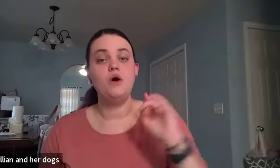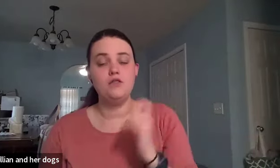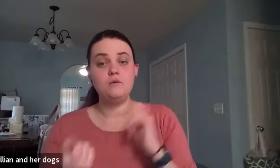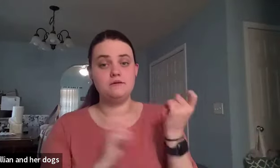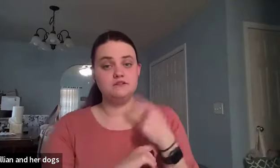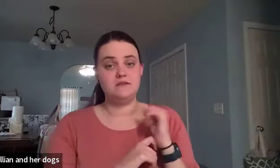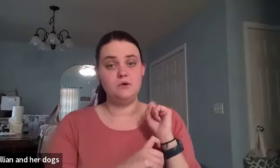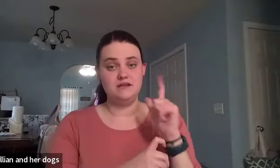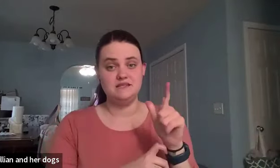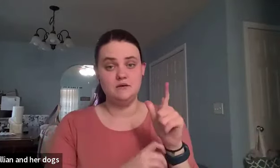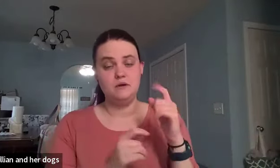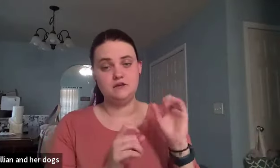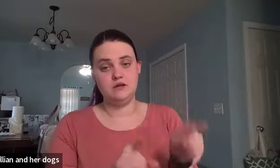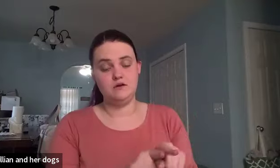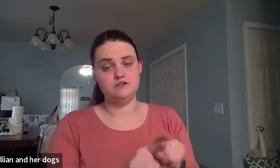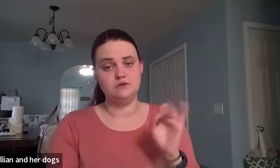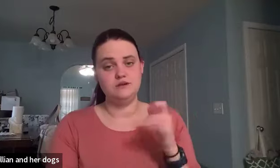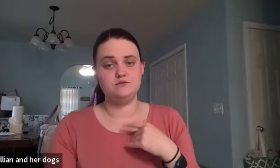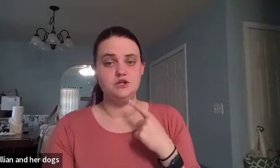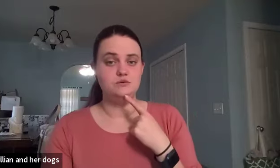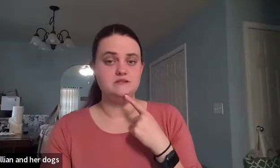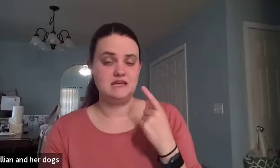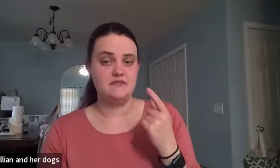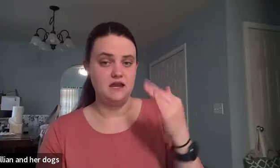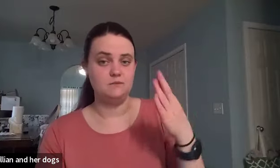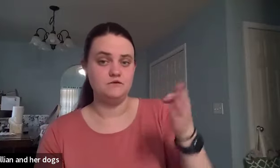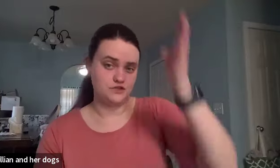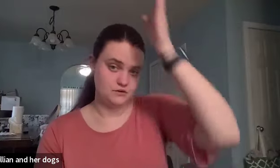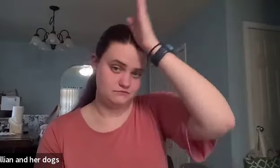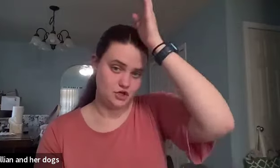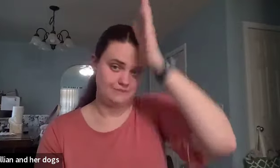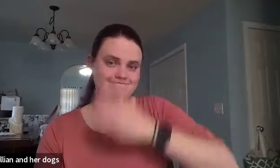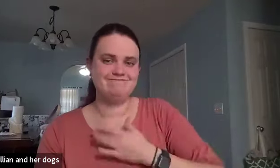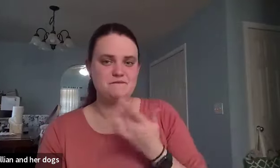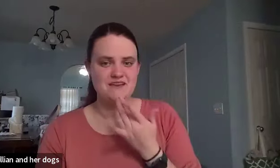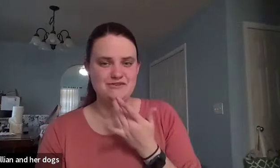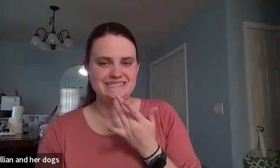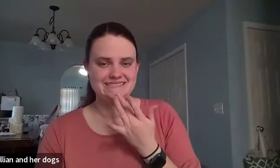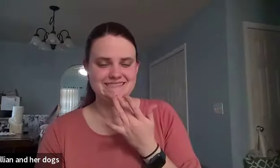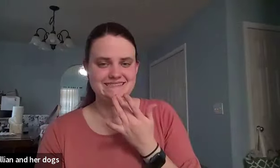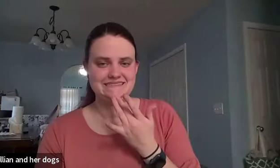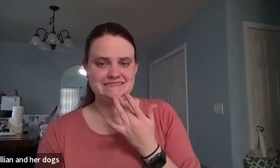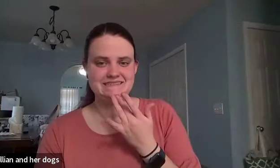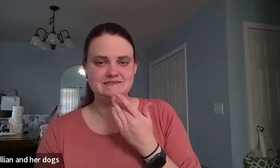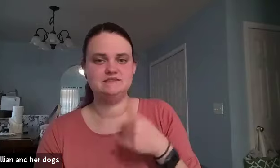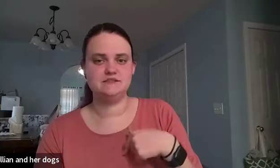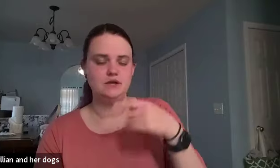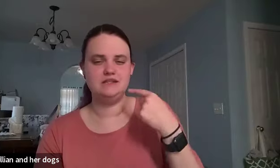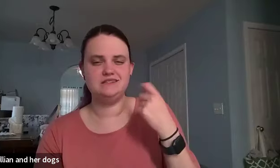The other way I was going to say, the more ASL way you can also do it is where you would say that animal first. So shark, my favorite. So, and